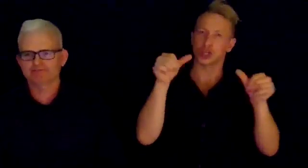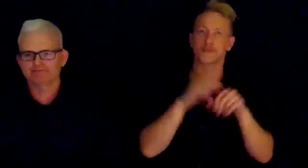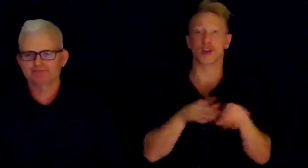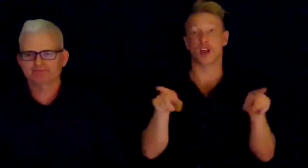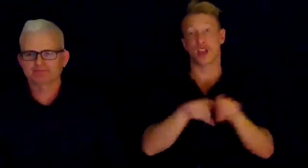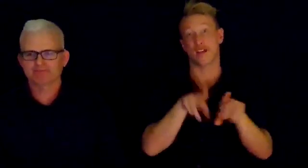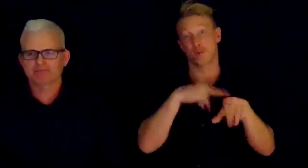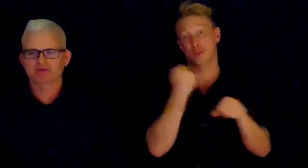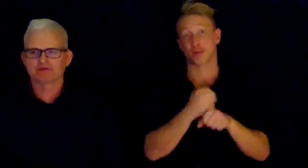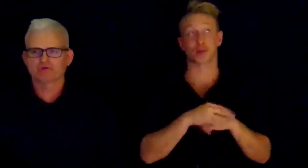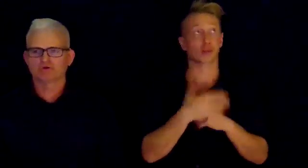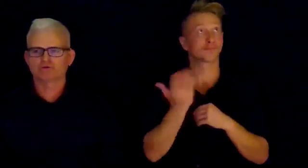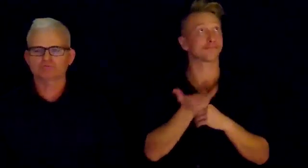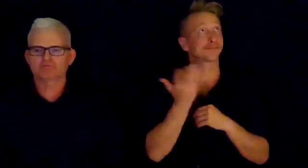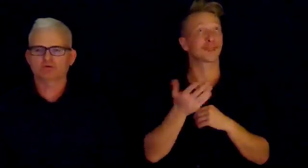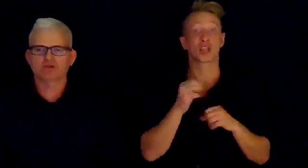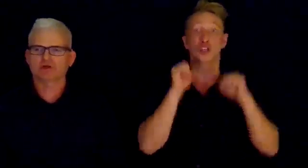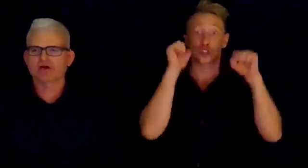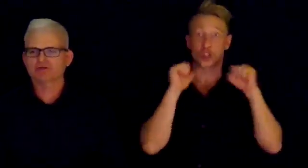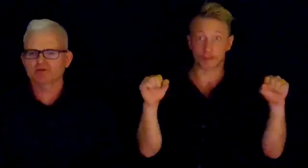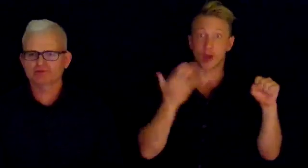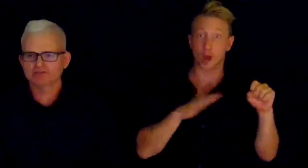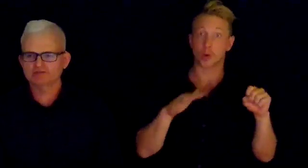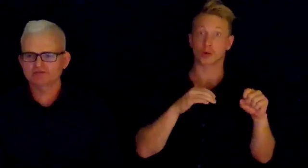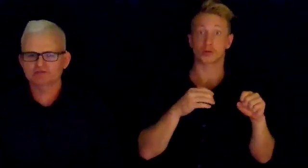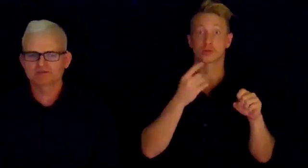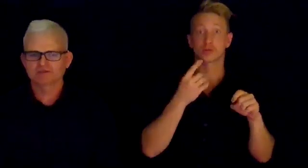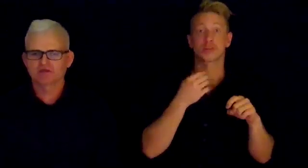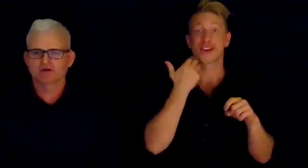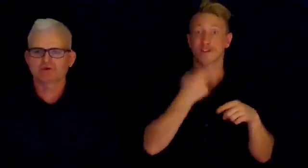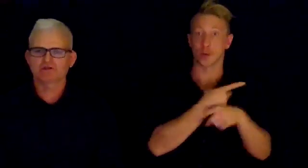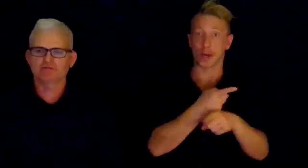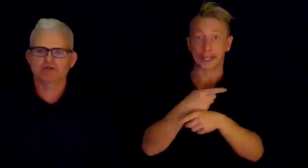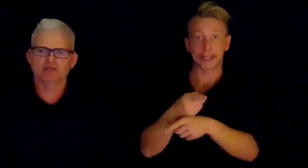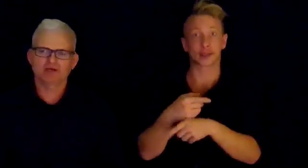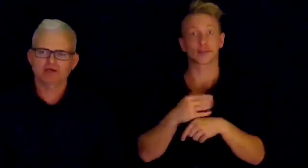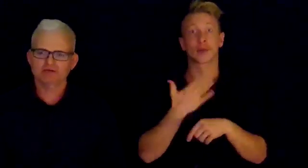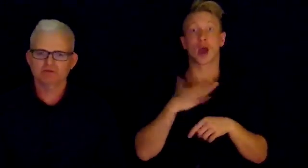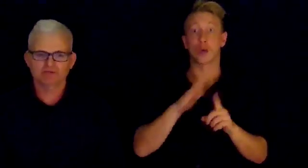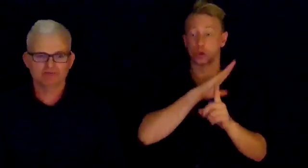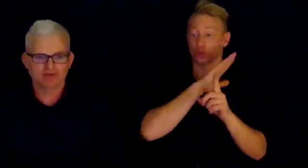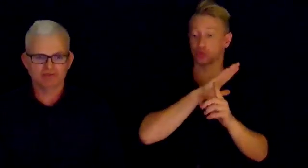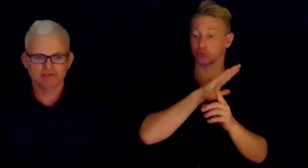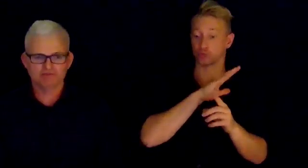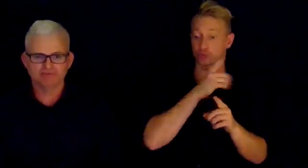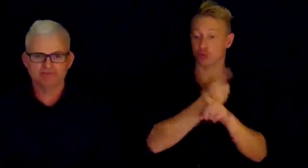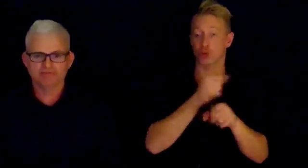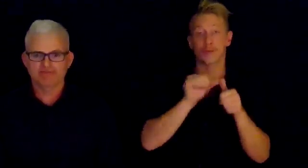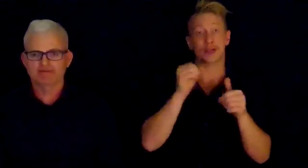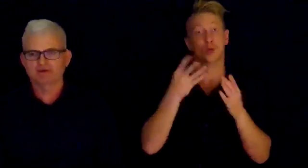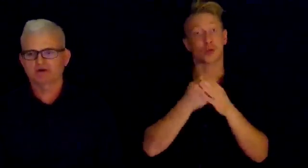to the gym, or I want to go out to my friends, I want to communicate better with my